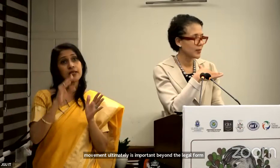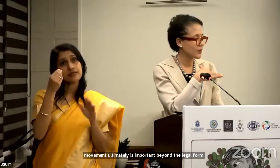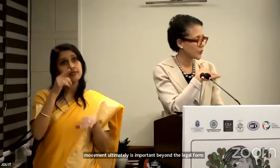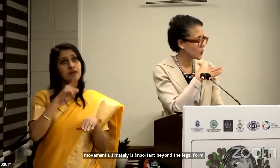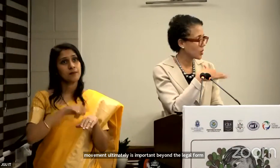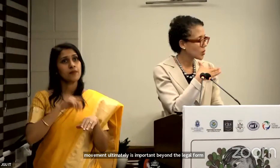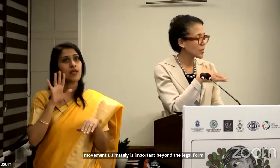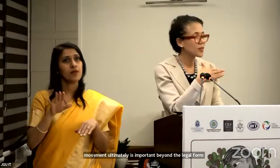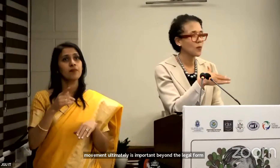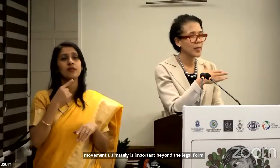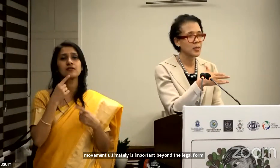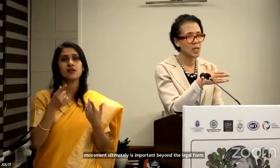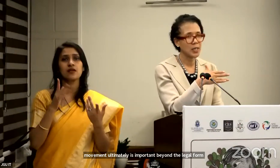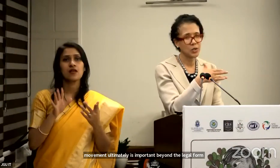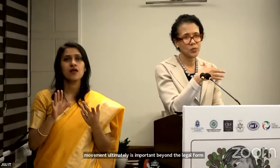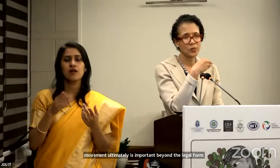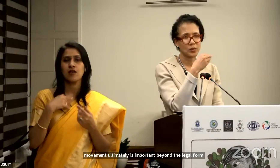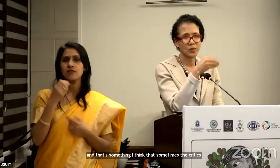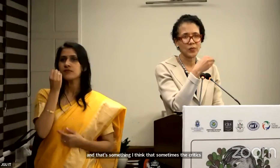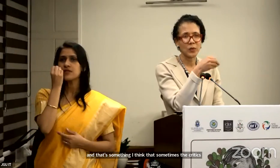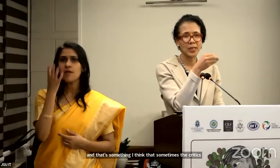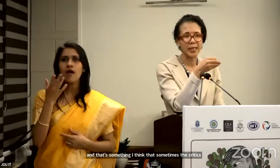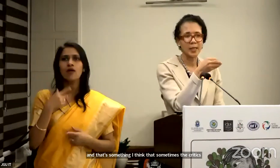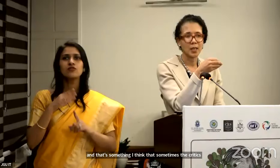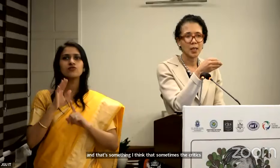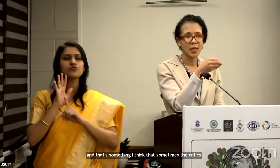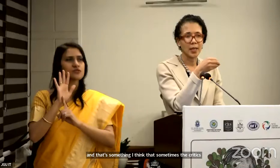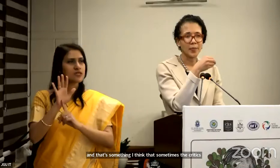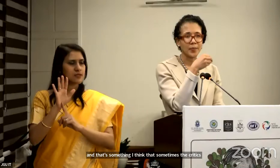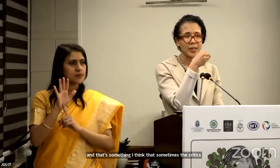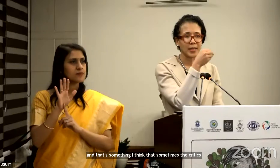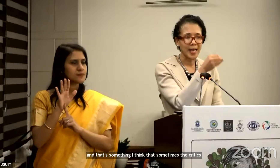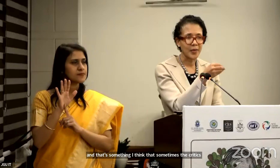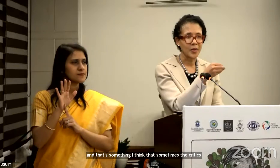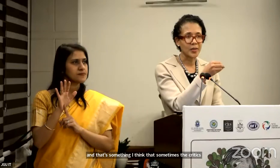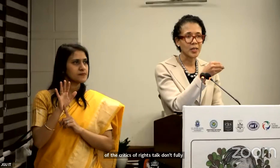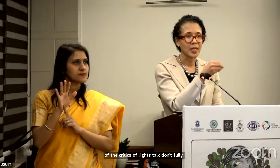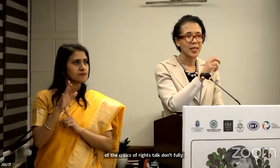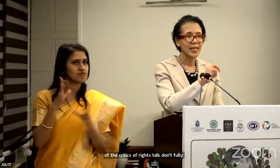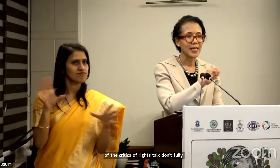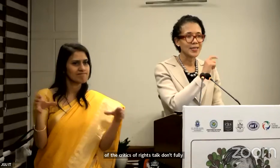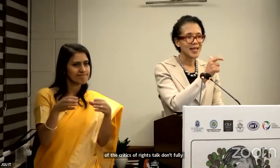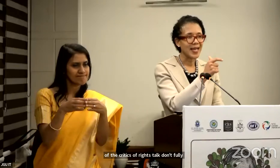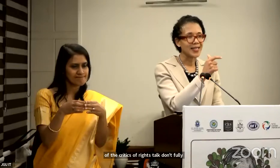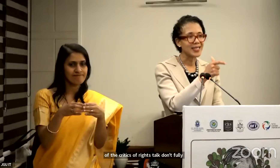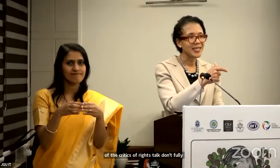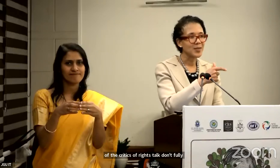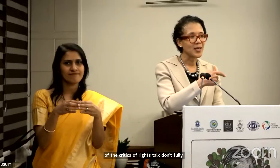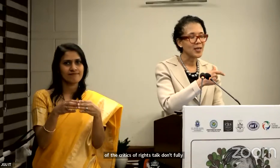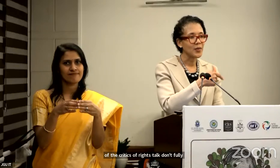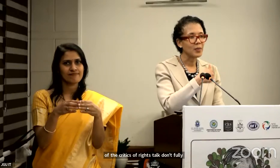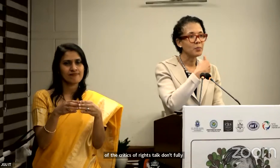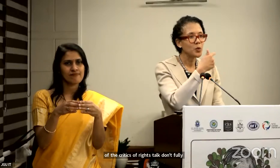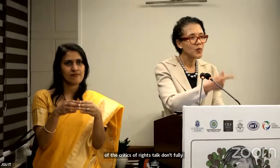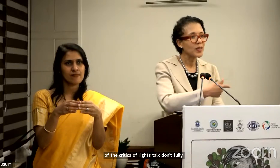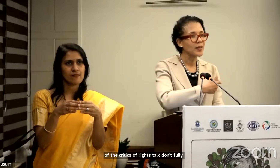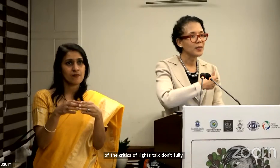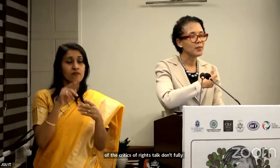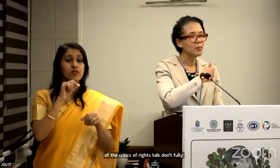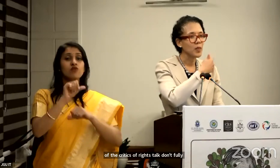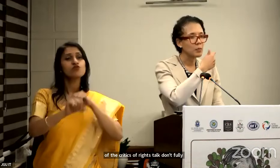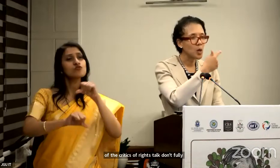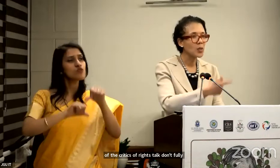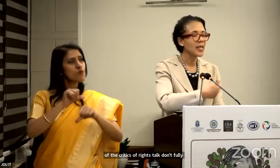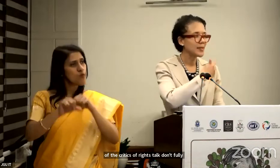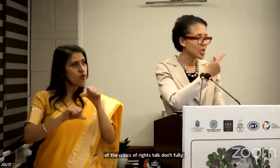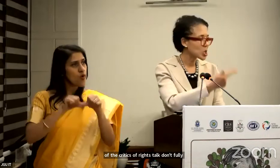critics of rights talk don't fully gather, is that it's the movement,